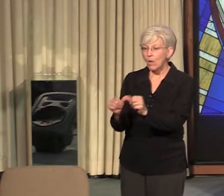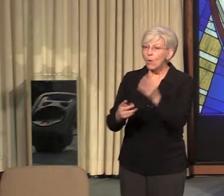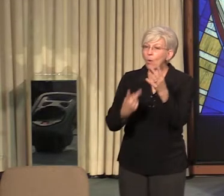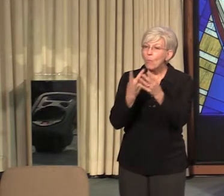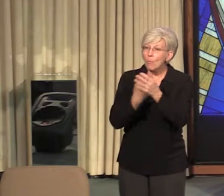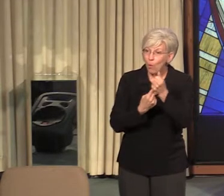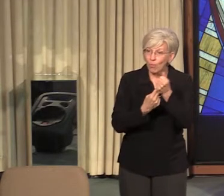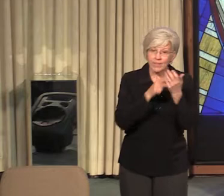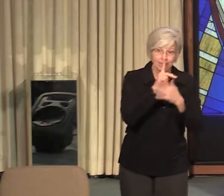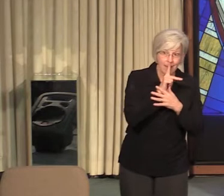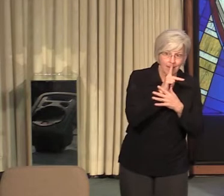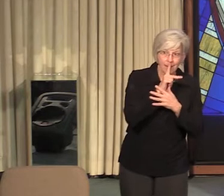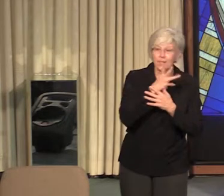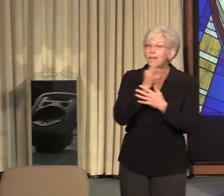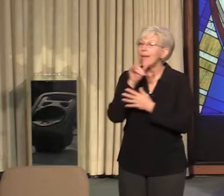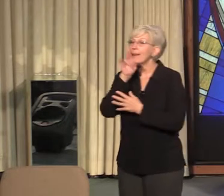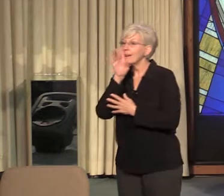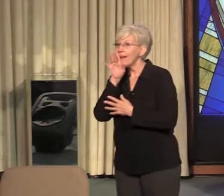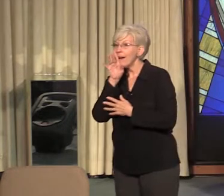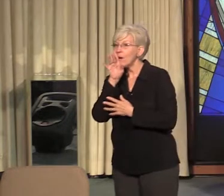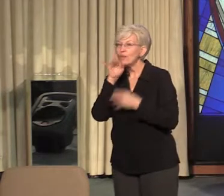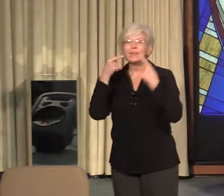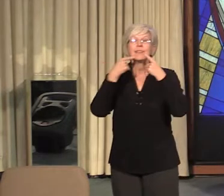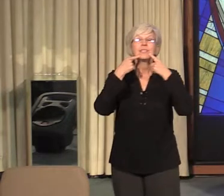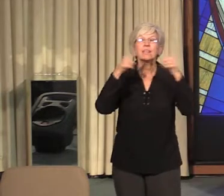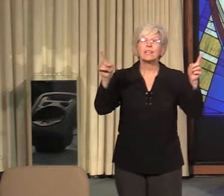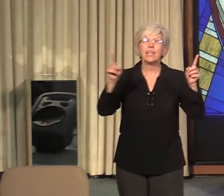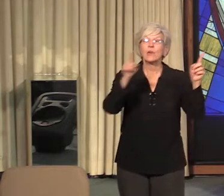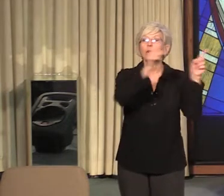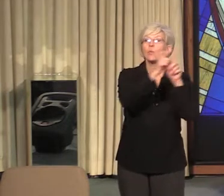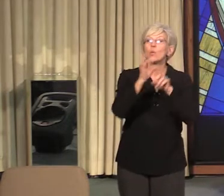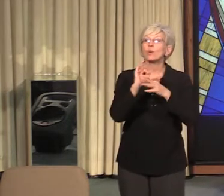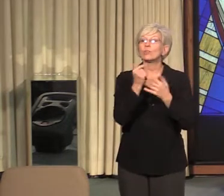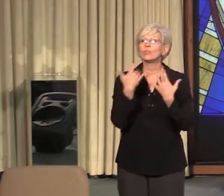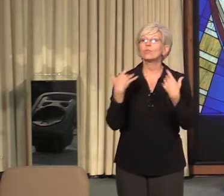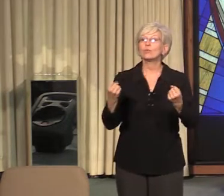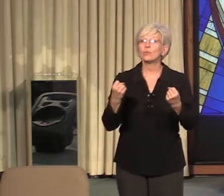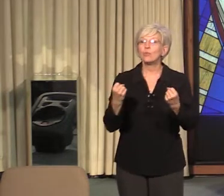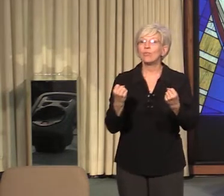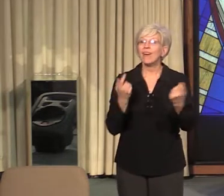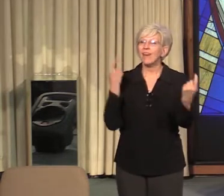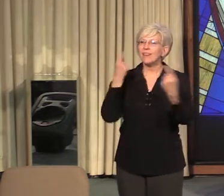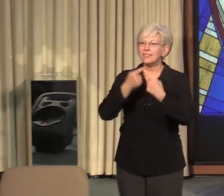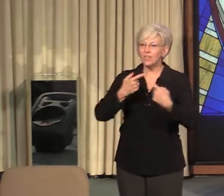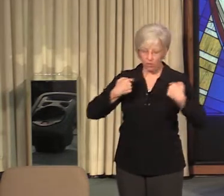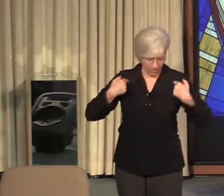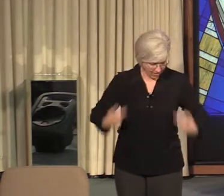aloud, declaring the words of truth until the organs responded.